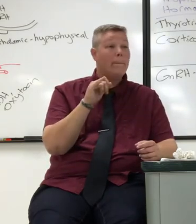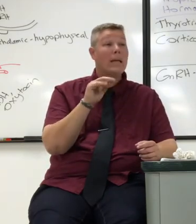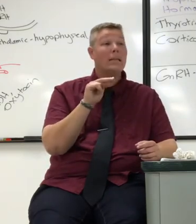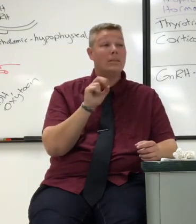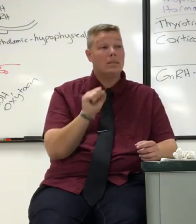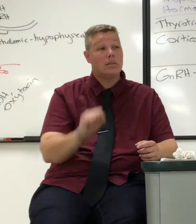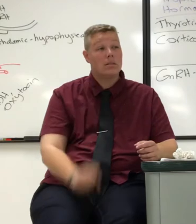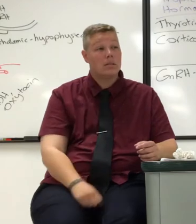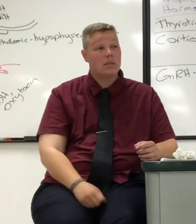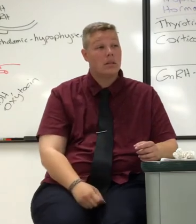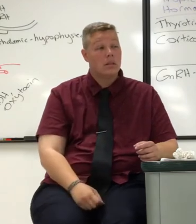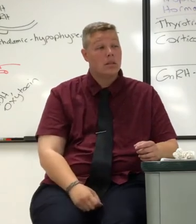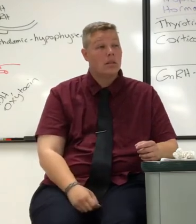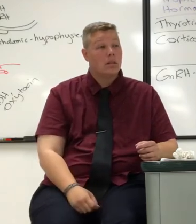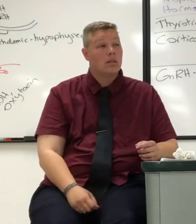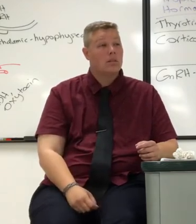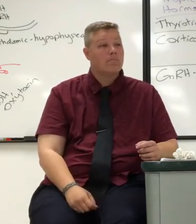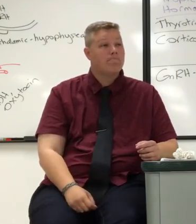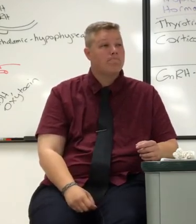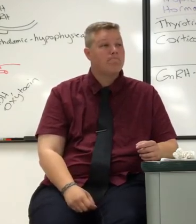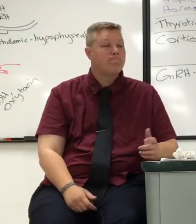quote unquote.